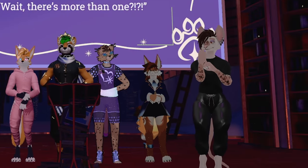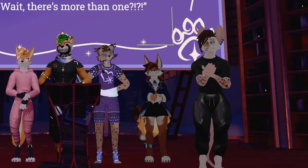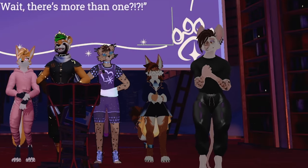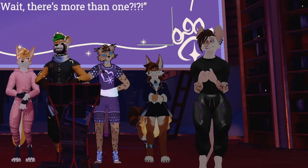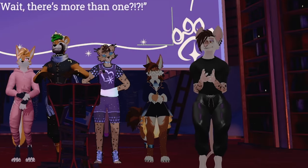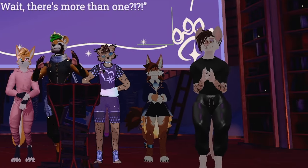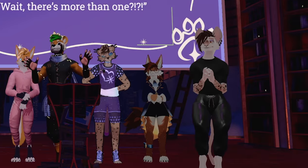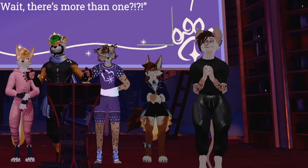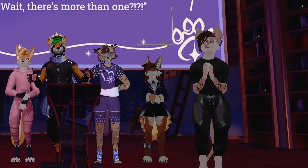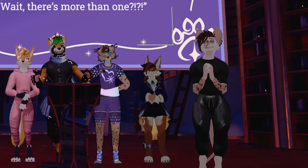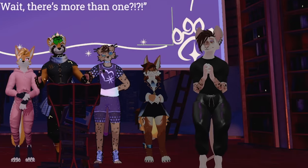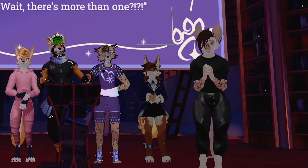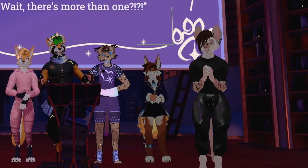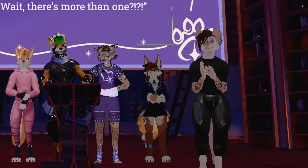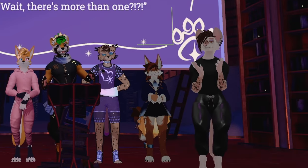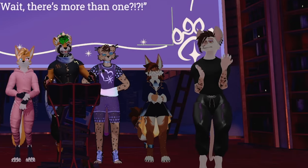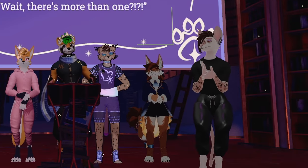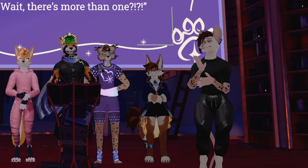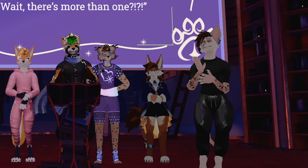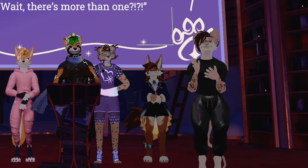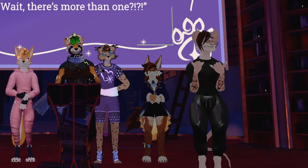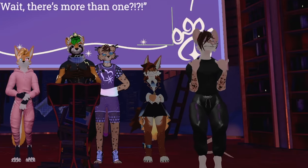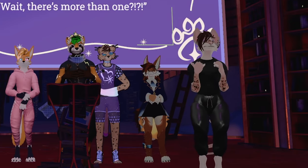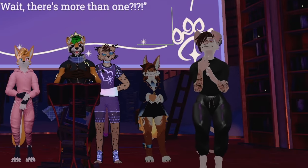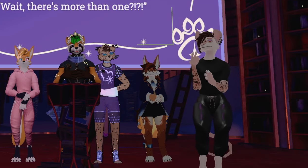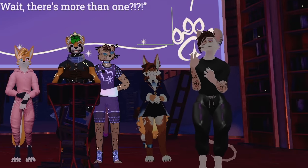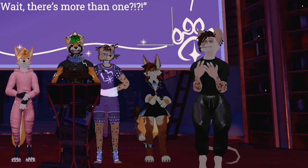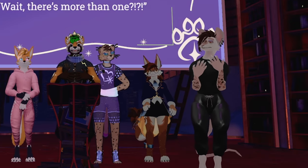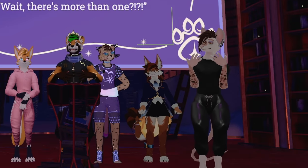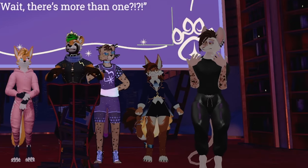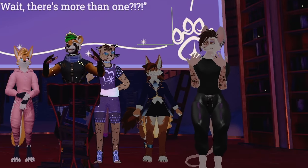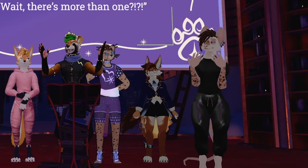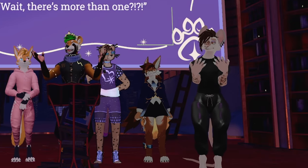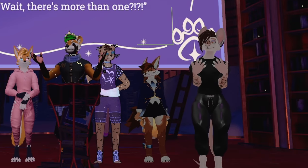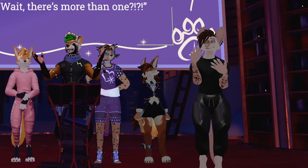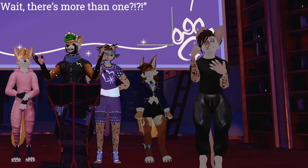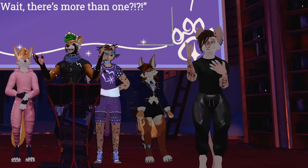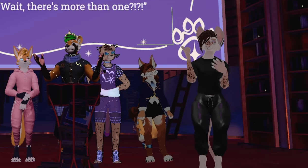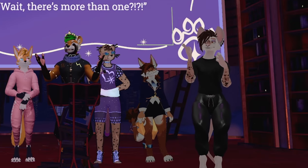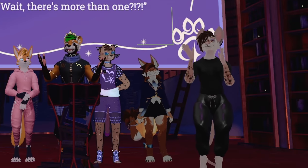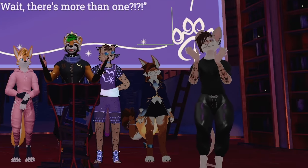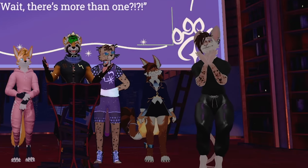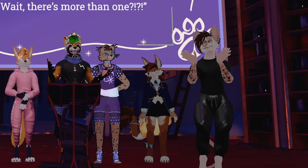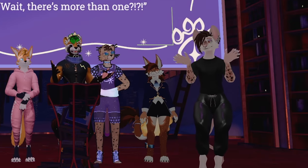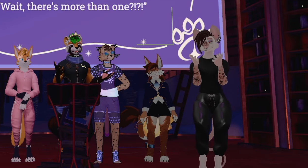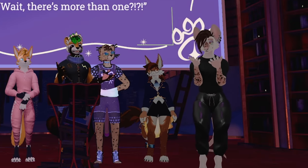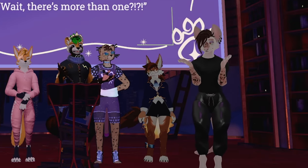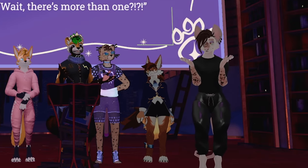All right, getting into some of the bigger picture things. So we get the question all the time, sign language is universal,